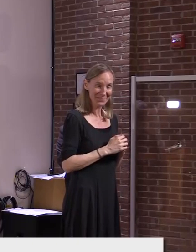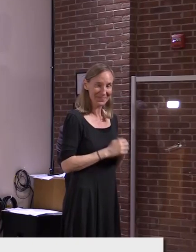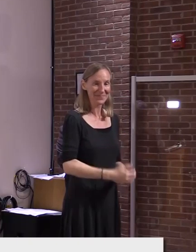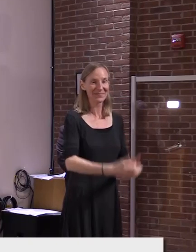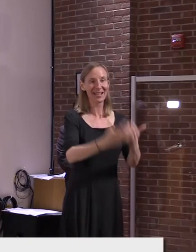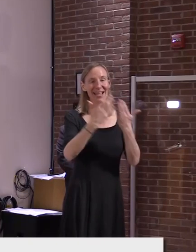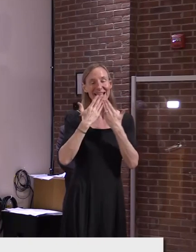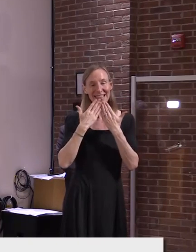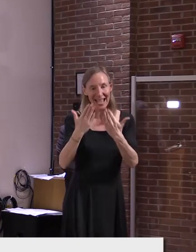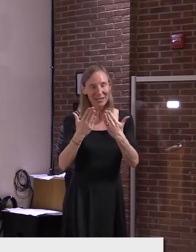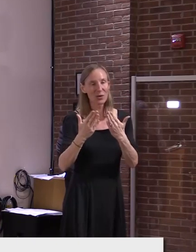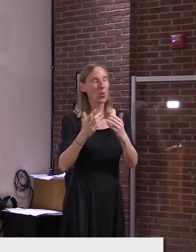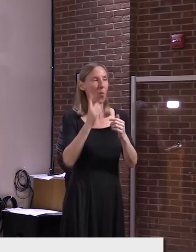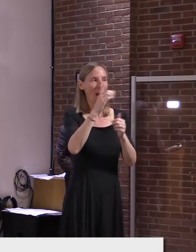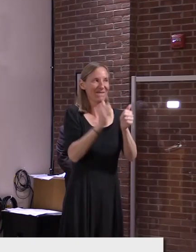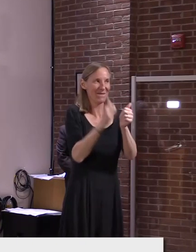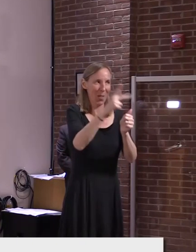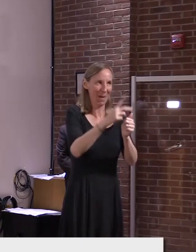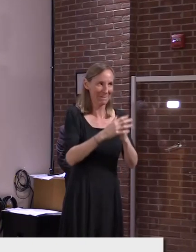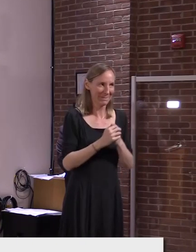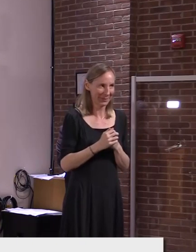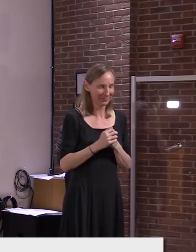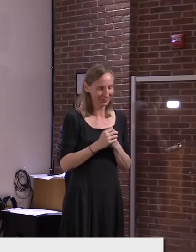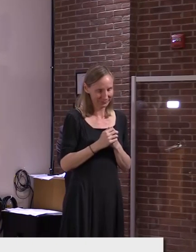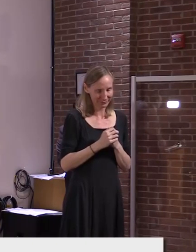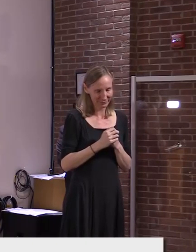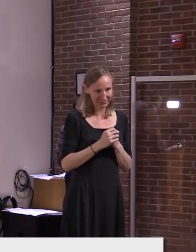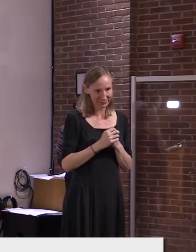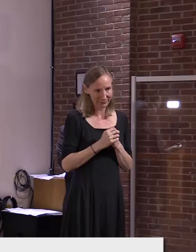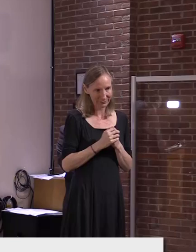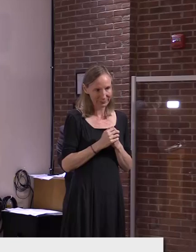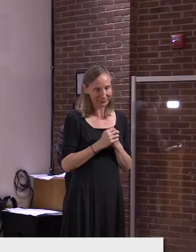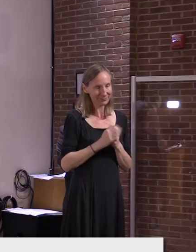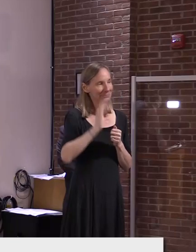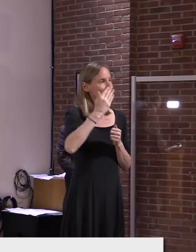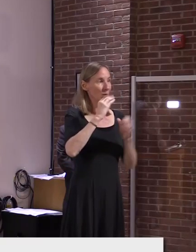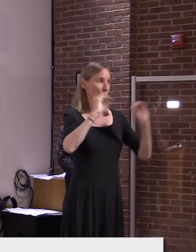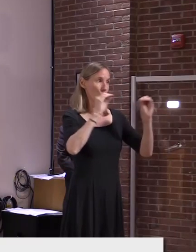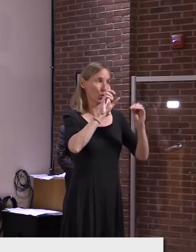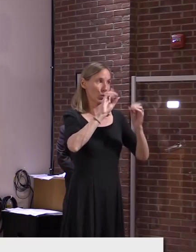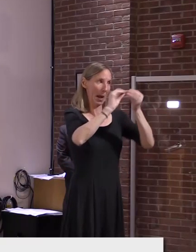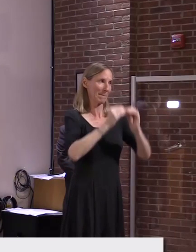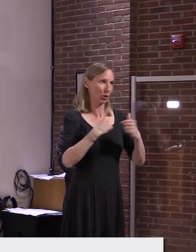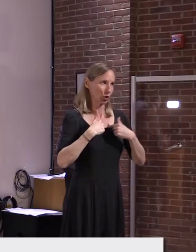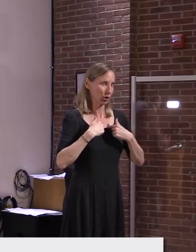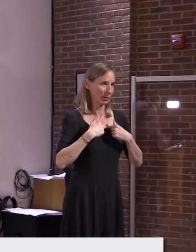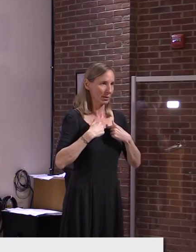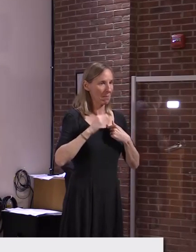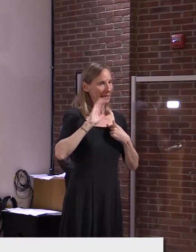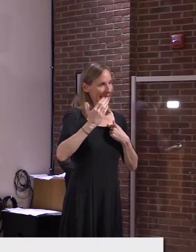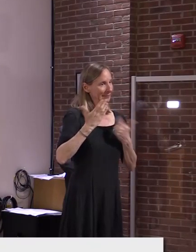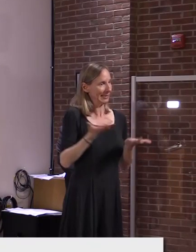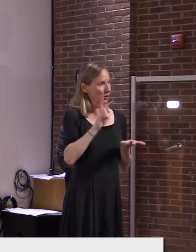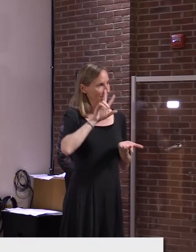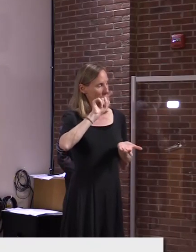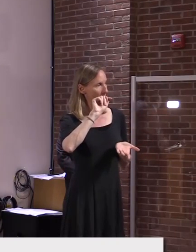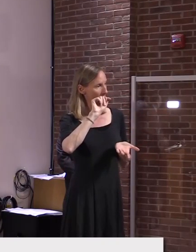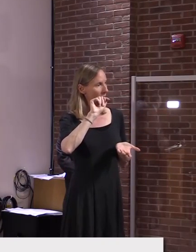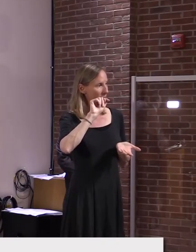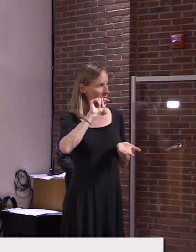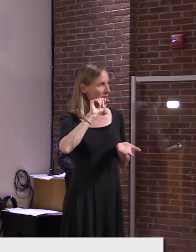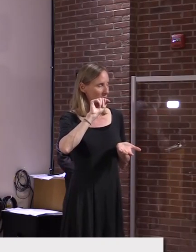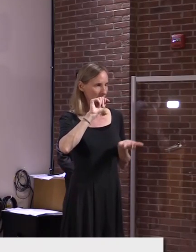Thank you, Doctor. My only follow-up on that would be that it seems, I don't have any data on this, but it seems we are now in Vermont